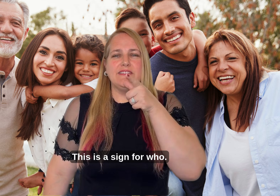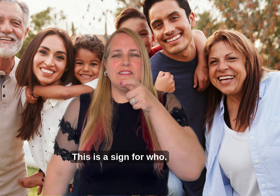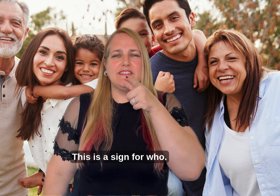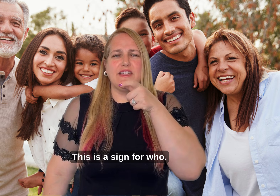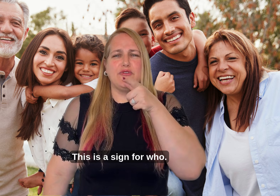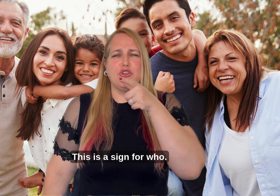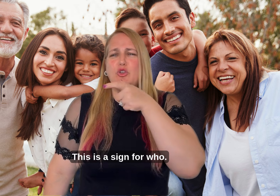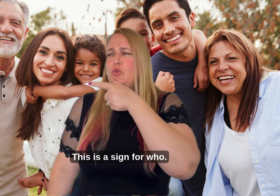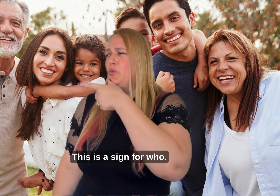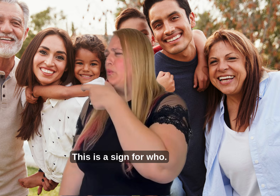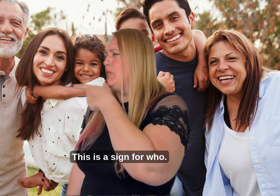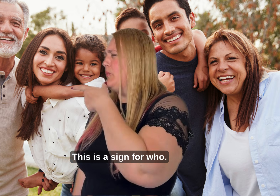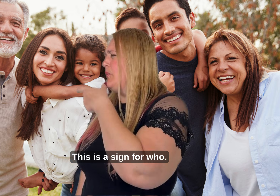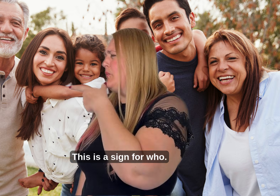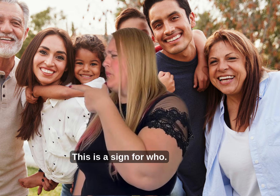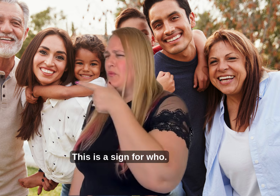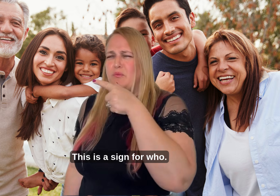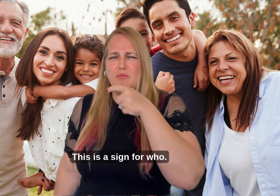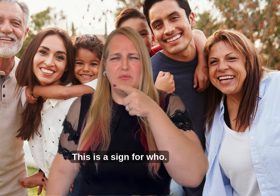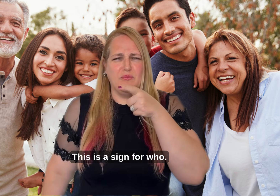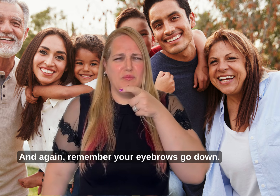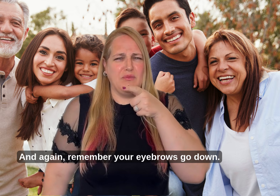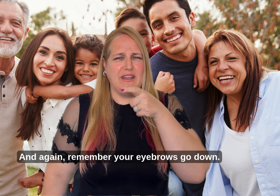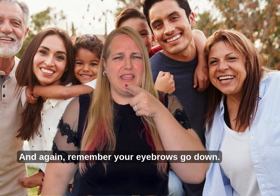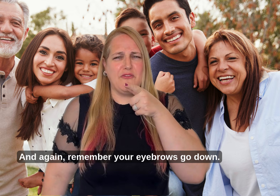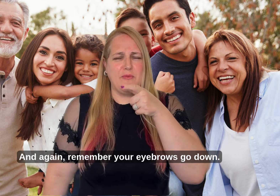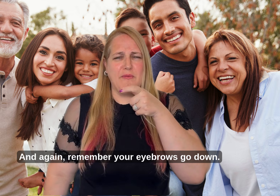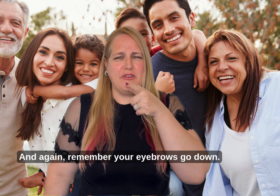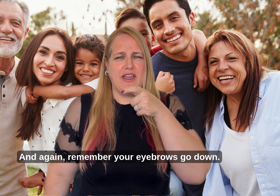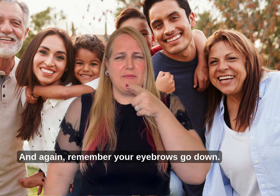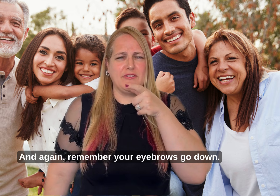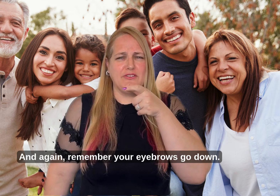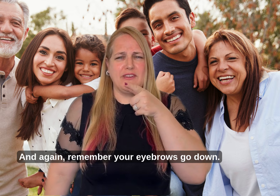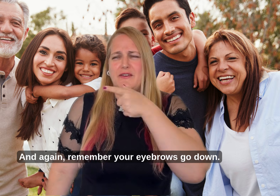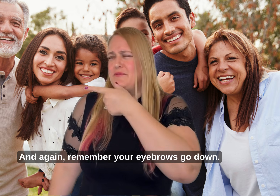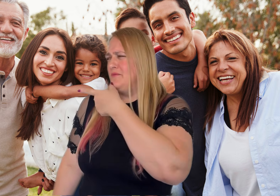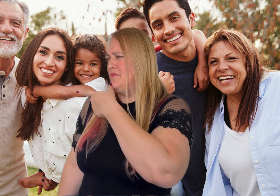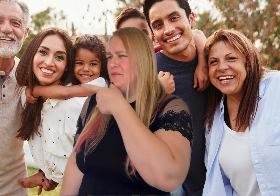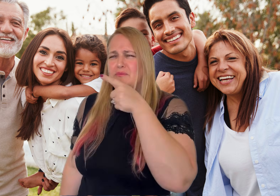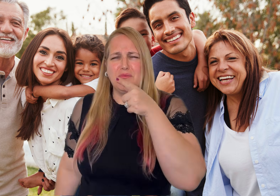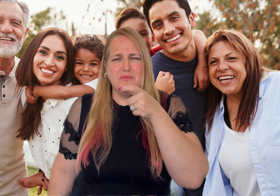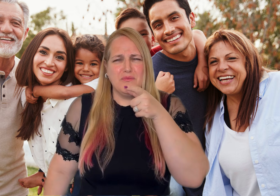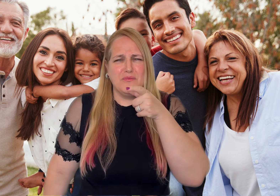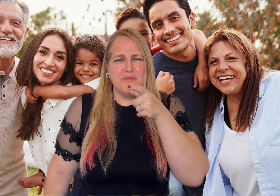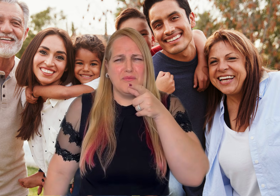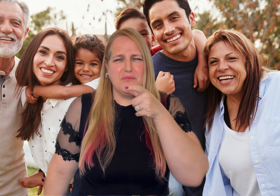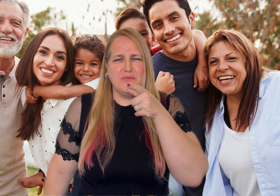is a sign for who. And again, remember your eyebrows go down.